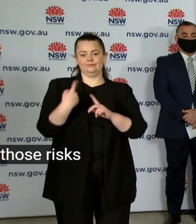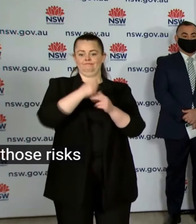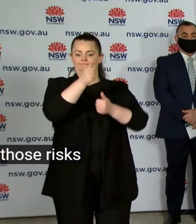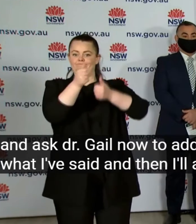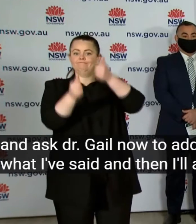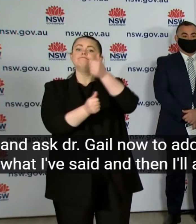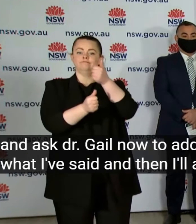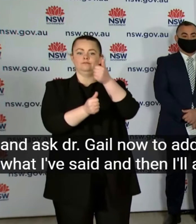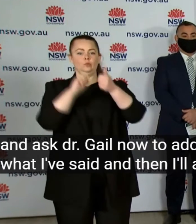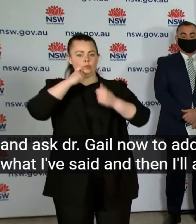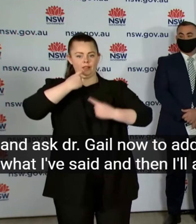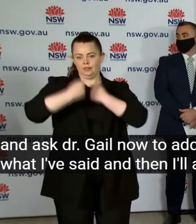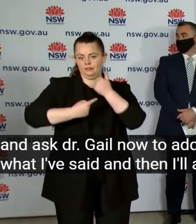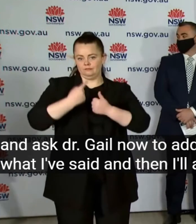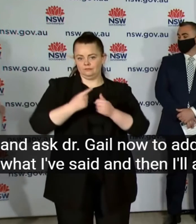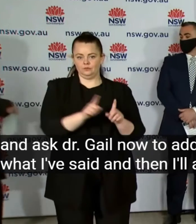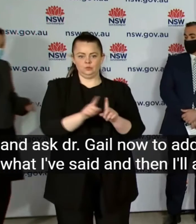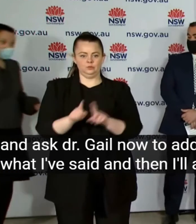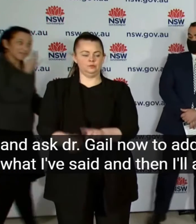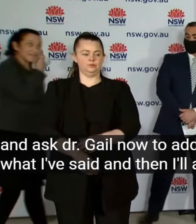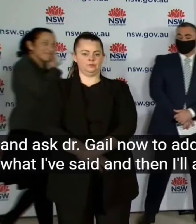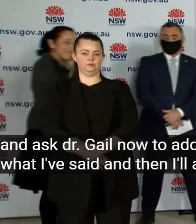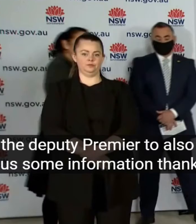give us some information. Thank you.